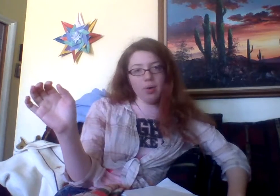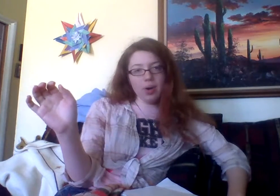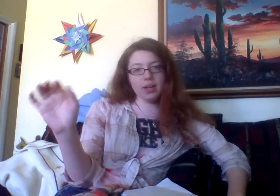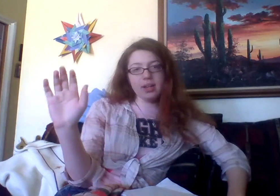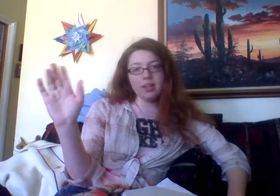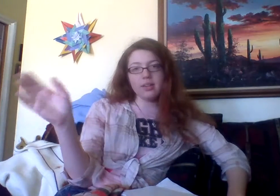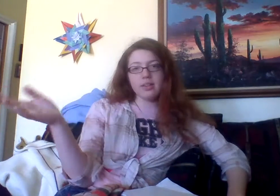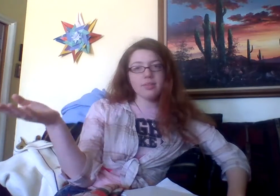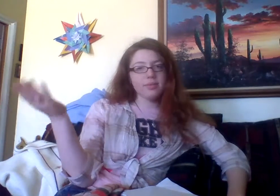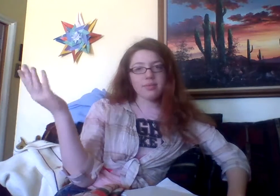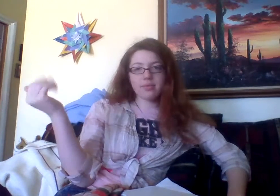no.